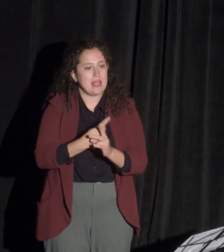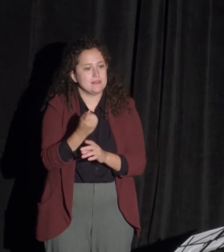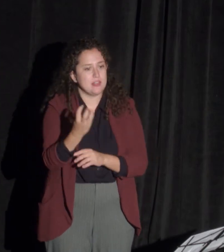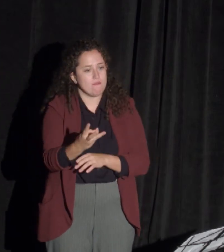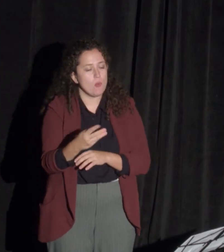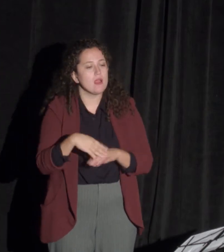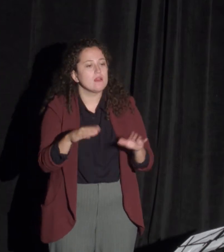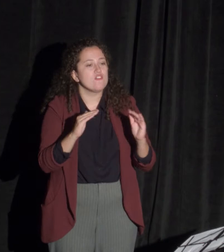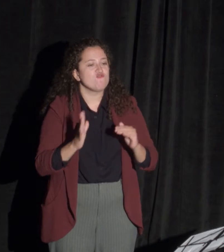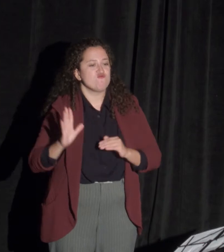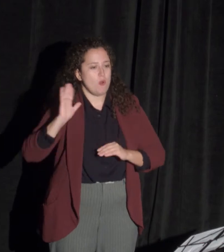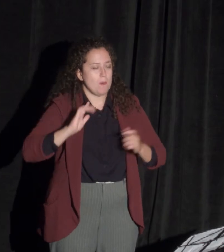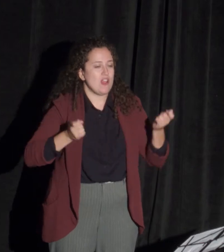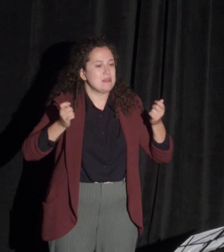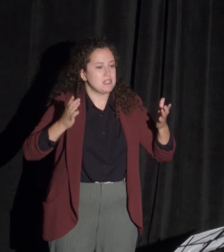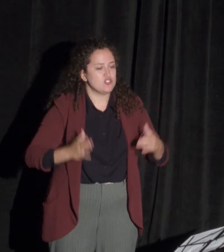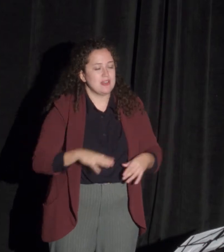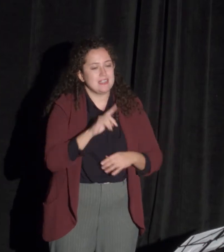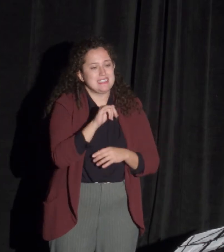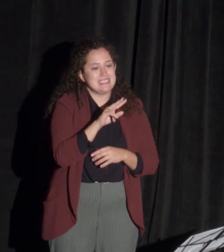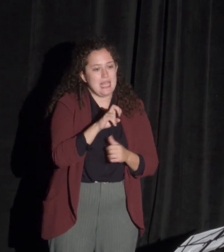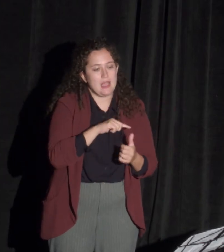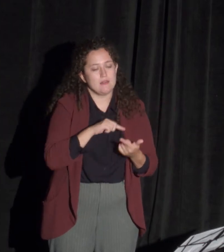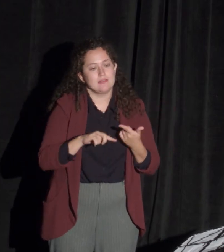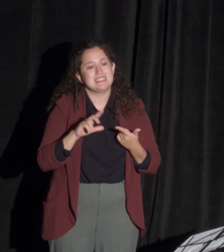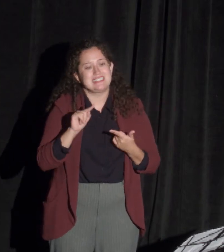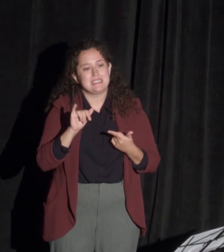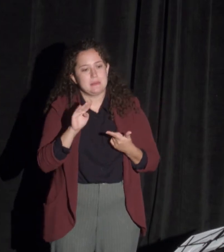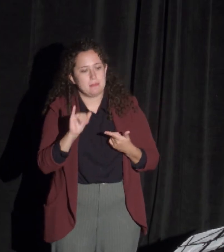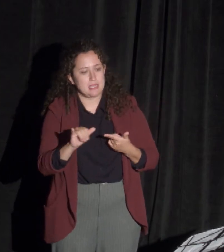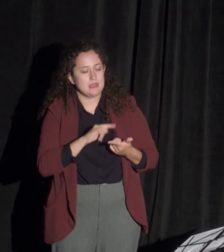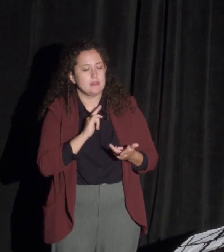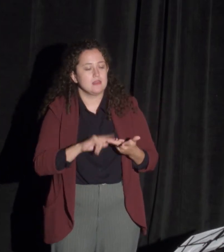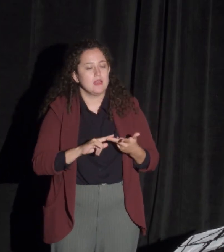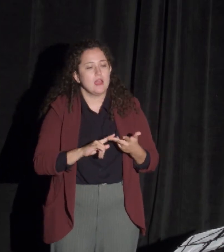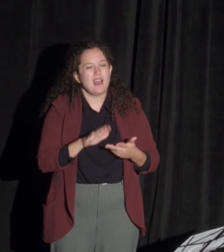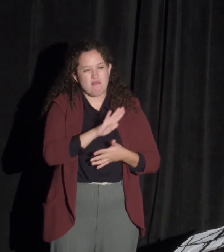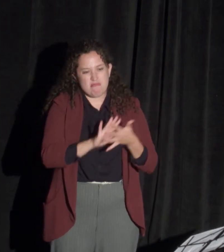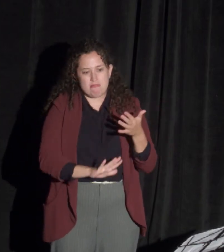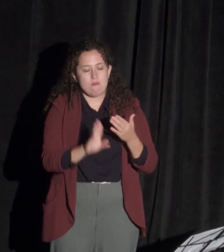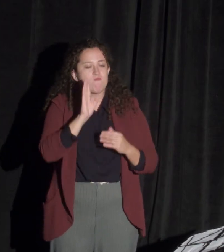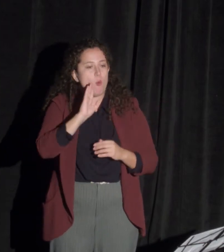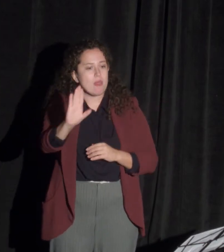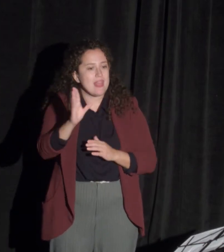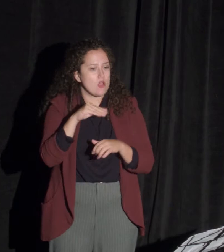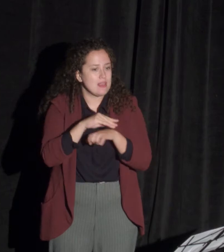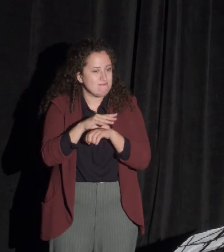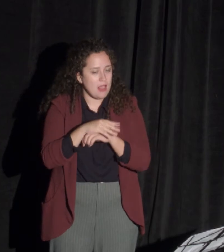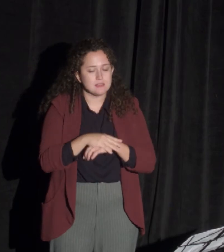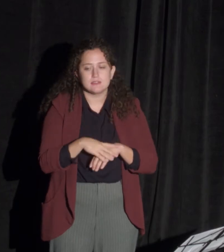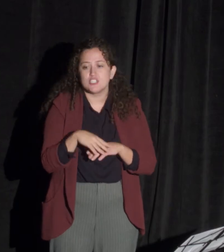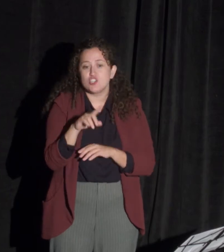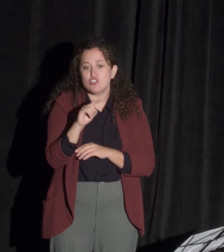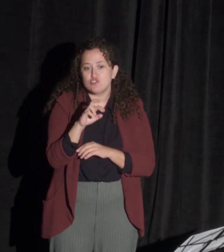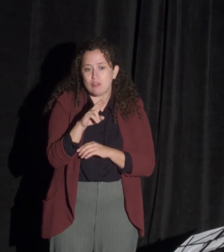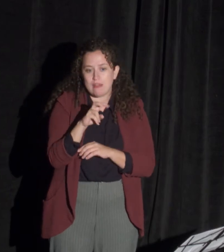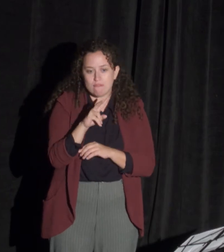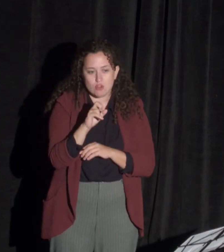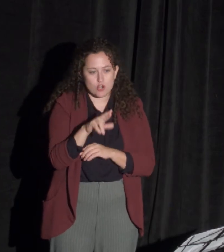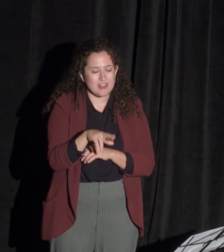Dave McCarty, Vince Doherty, and Tammy Coxon for their advice, Trevor Cashry and Emily Hockaday of Dell